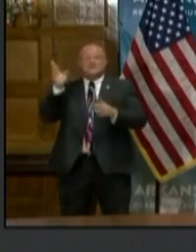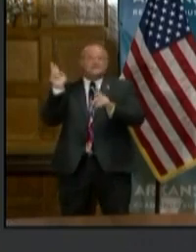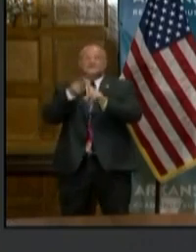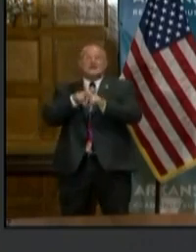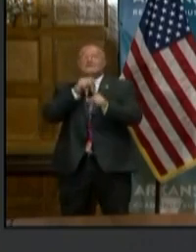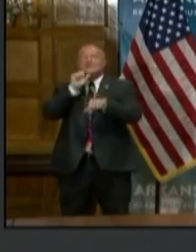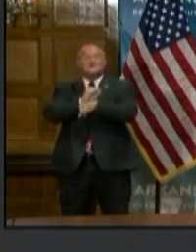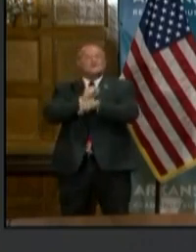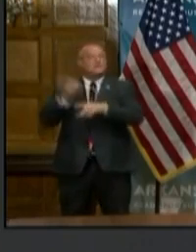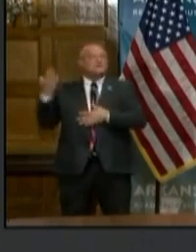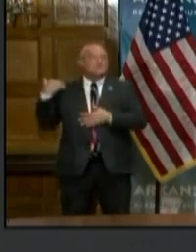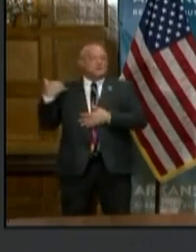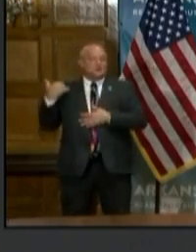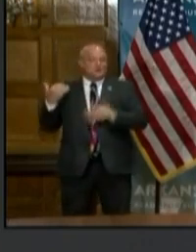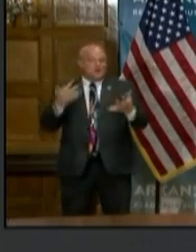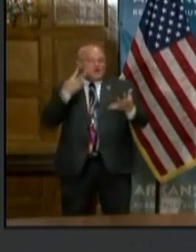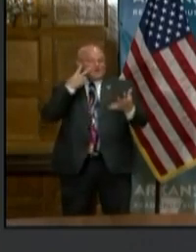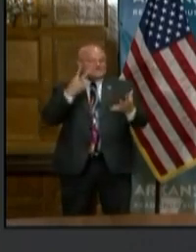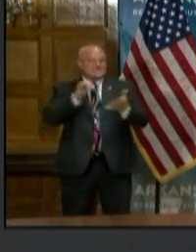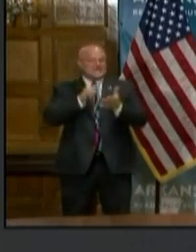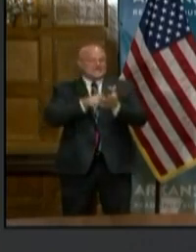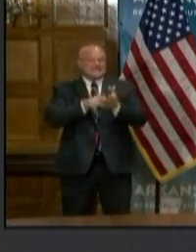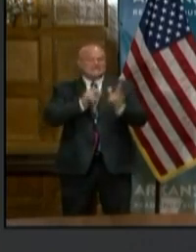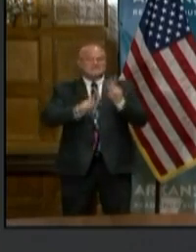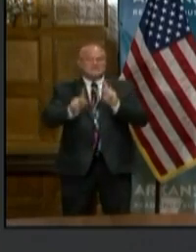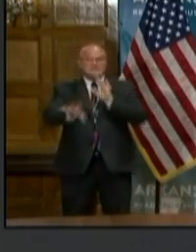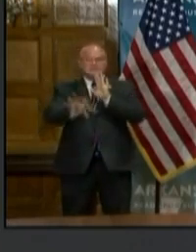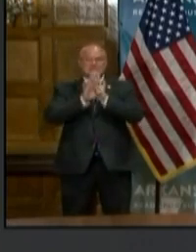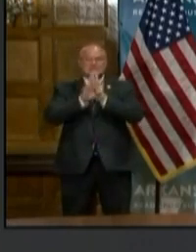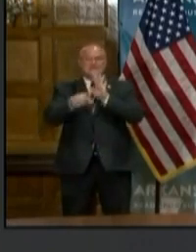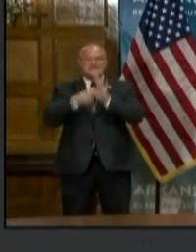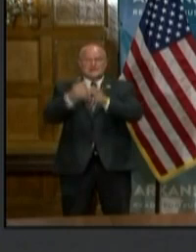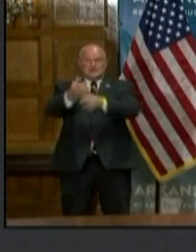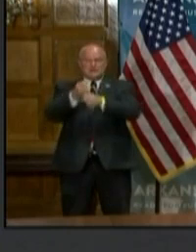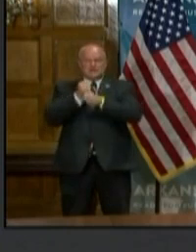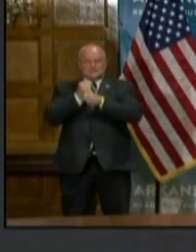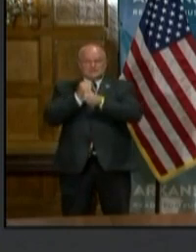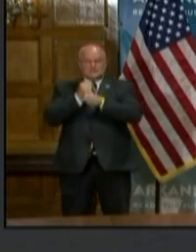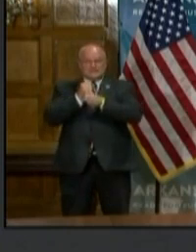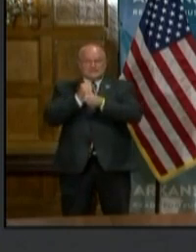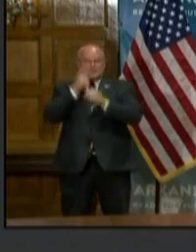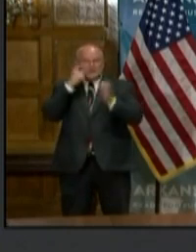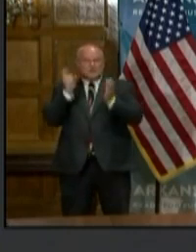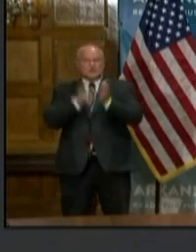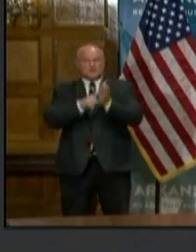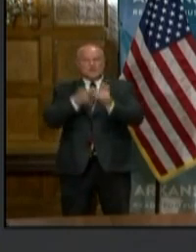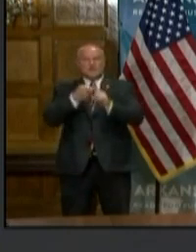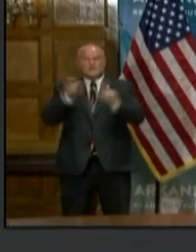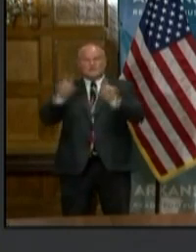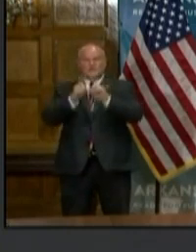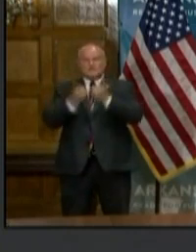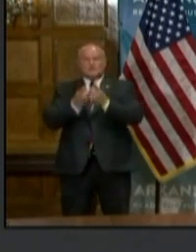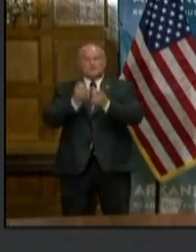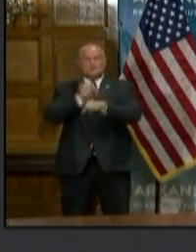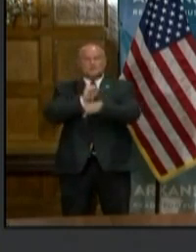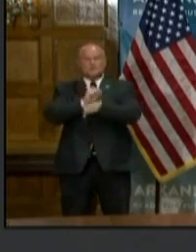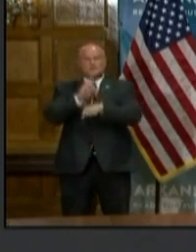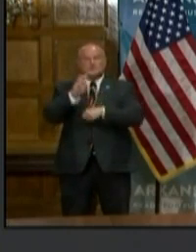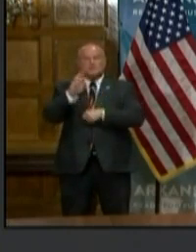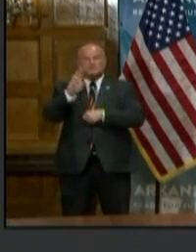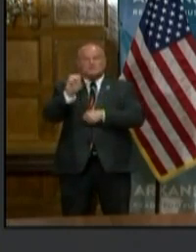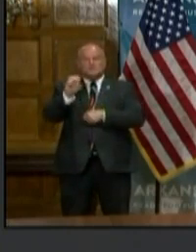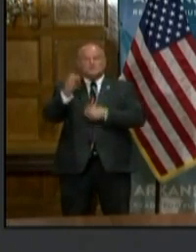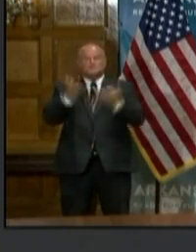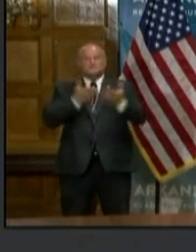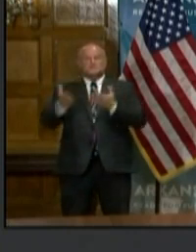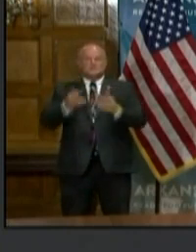for unemployment. What we're seeing is these victims discover this when they receive a notification from the Department of Workforce Services